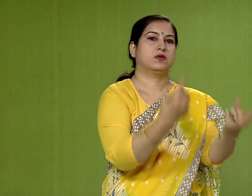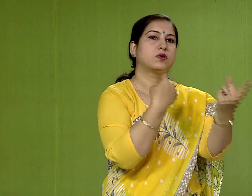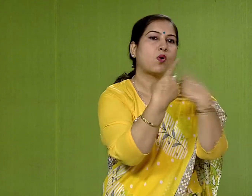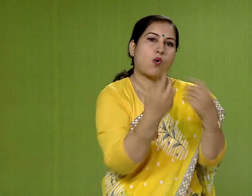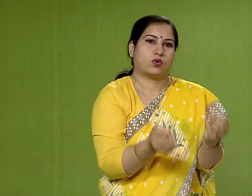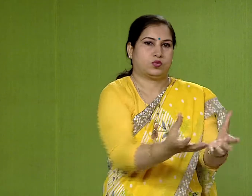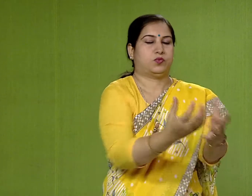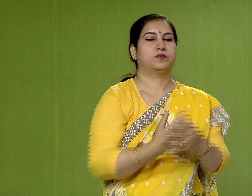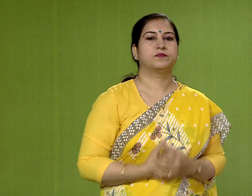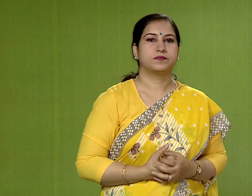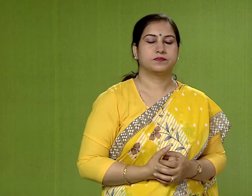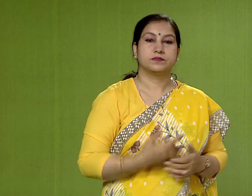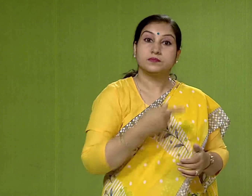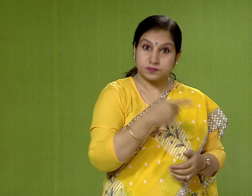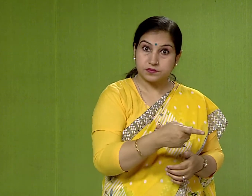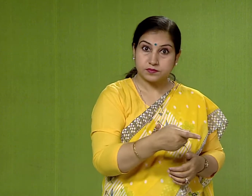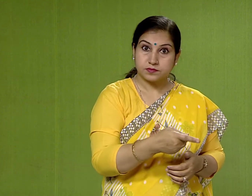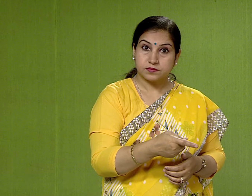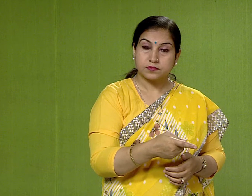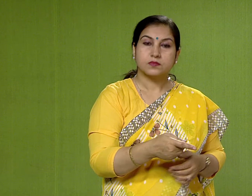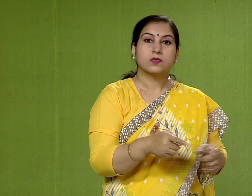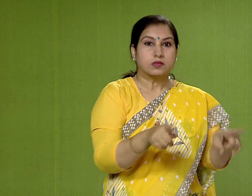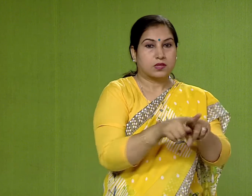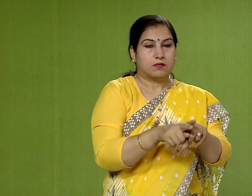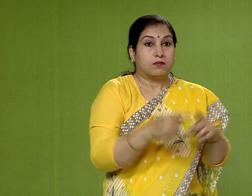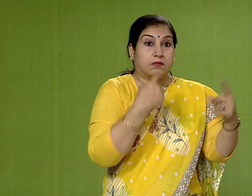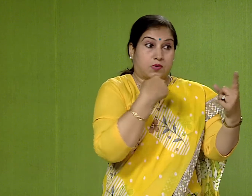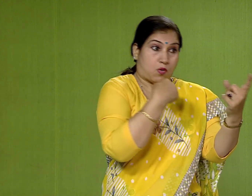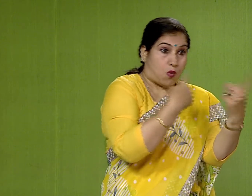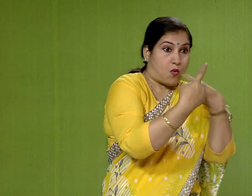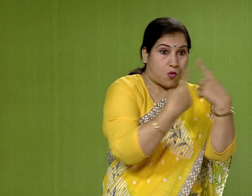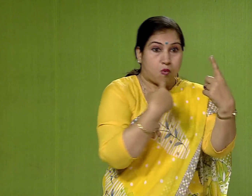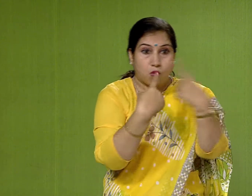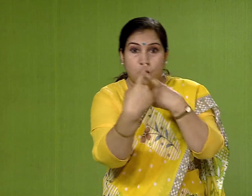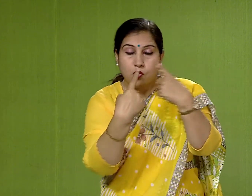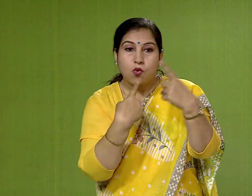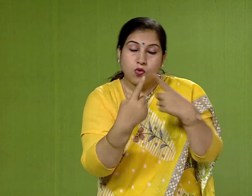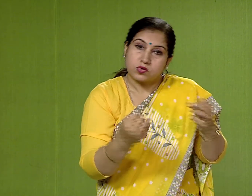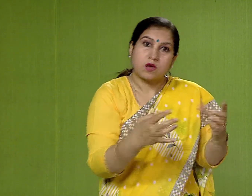However, there was still a problem in the way of Indian independence,